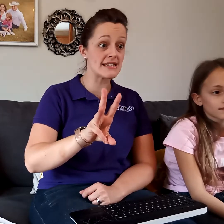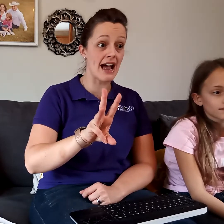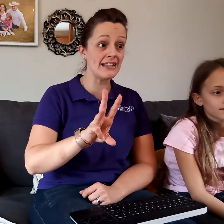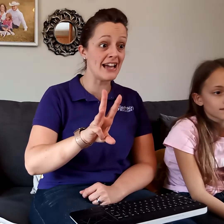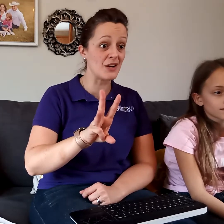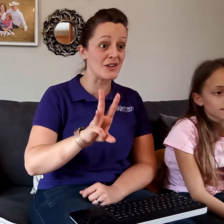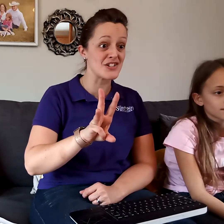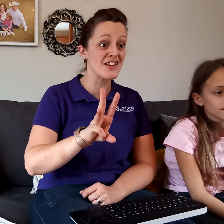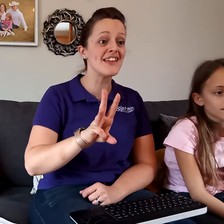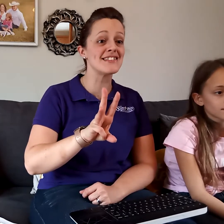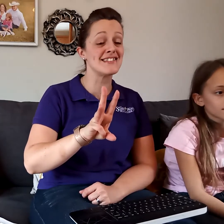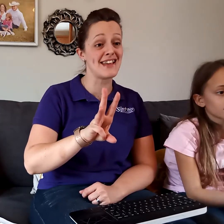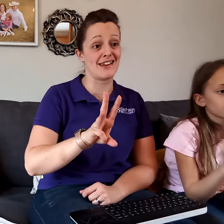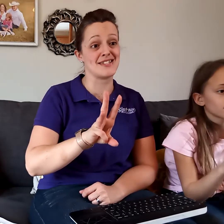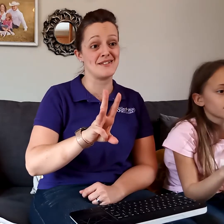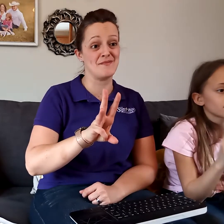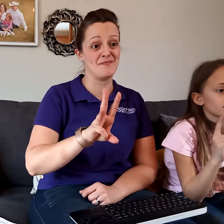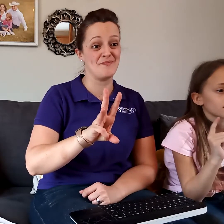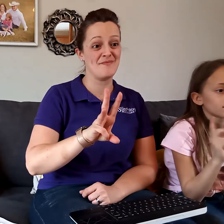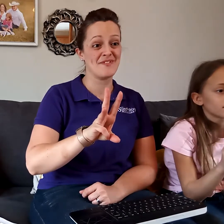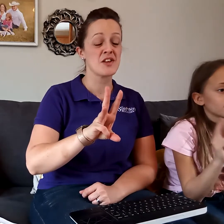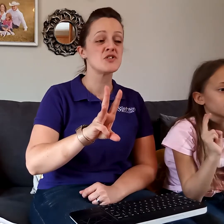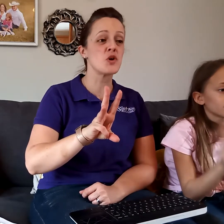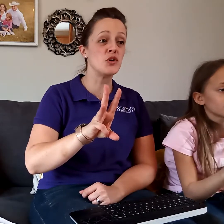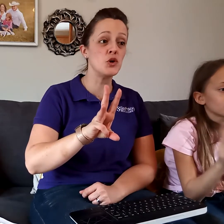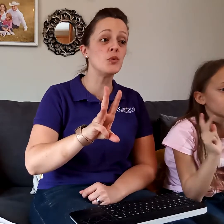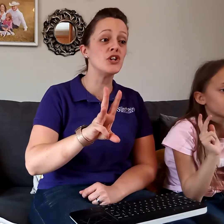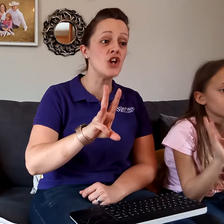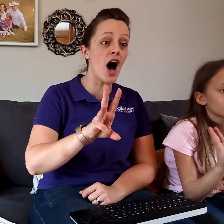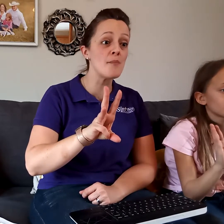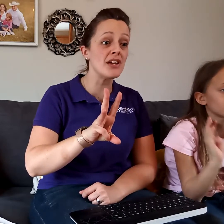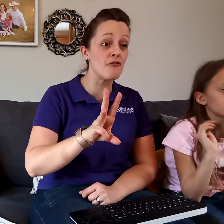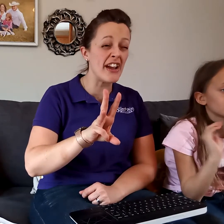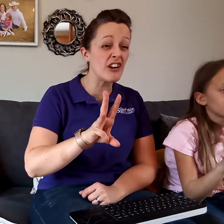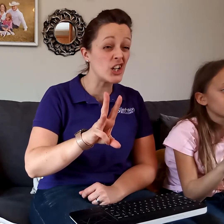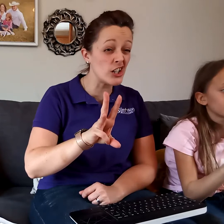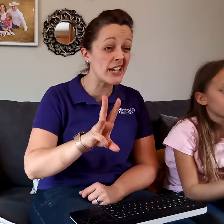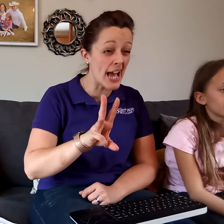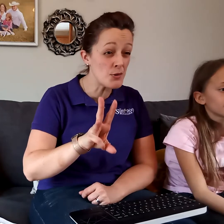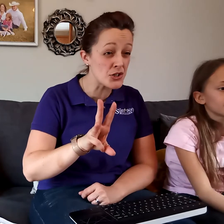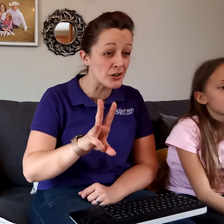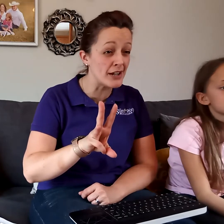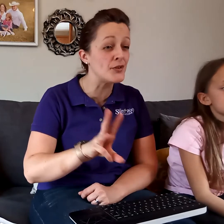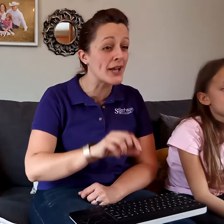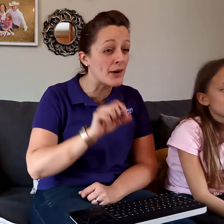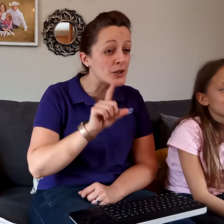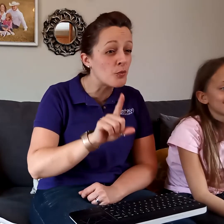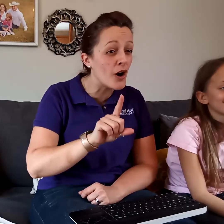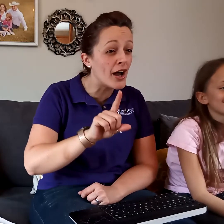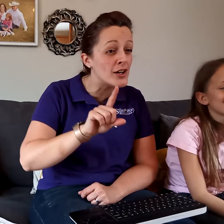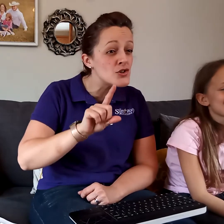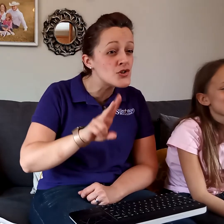sign language. That's 6. So you would not be a very good counter if you counted 1,